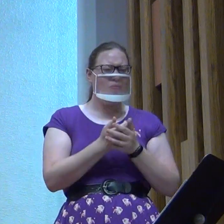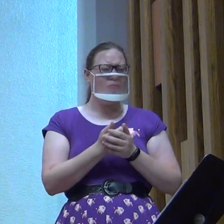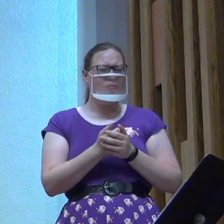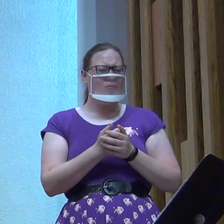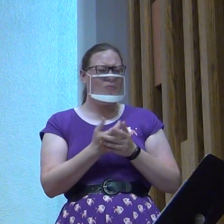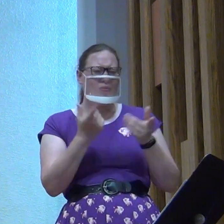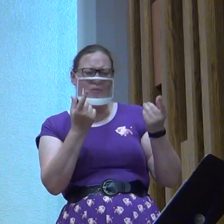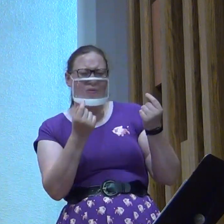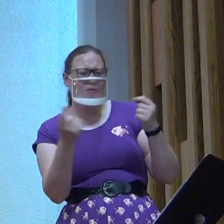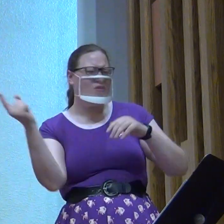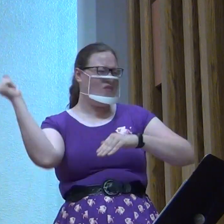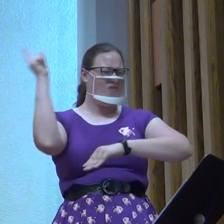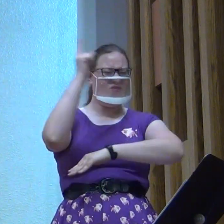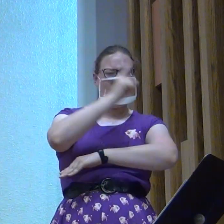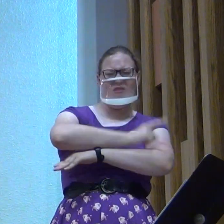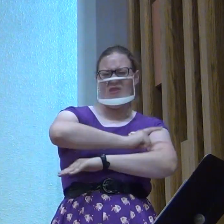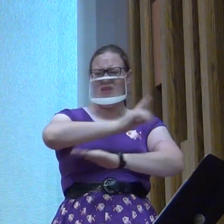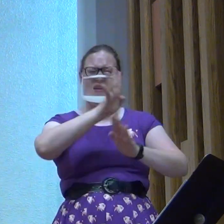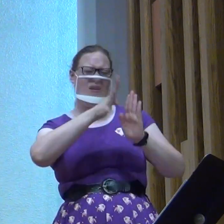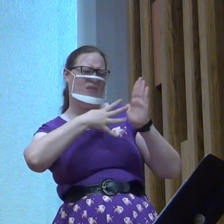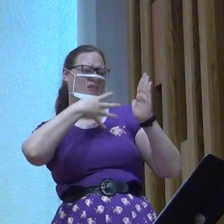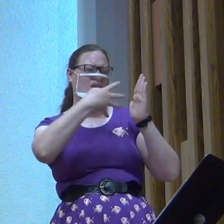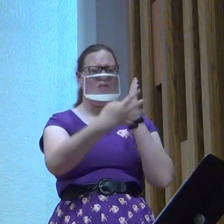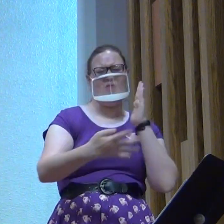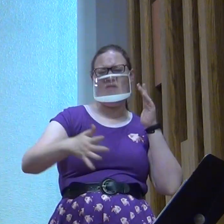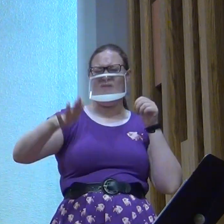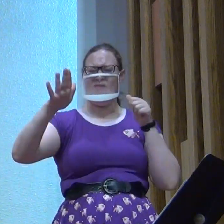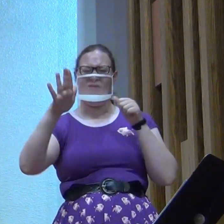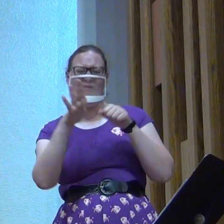We stack our days so heavily.